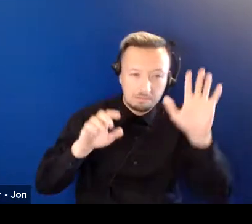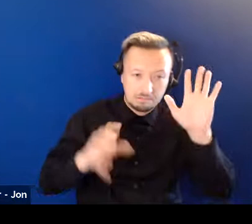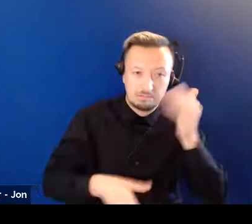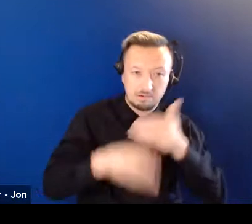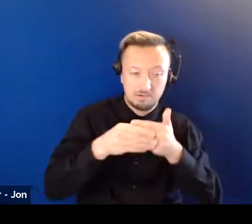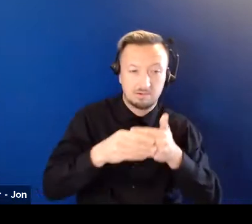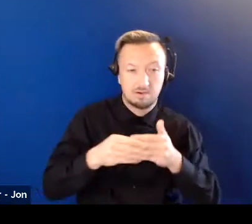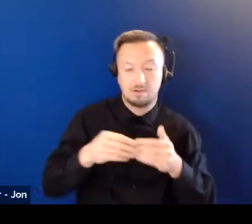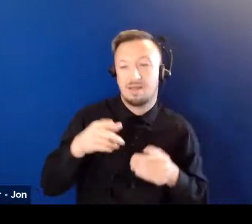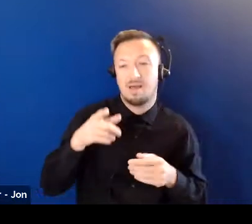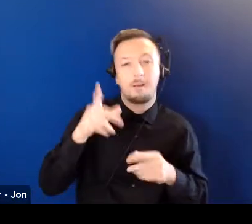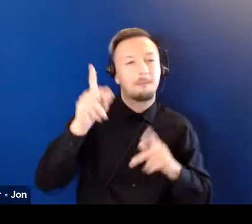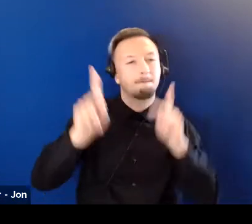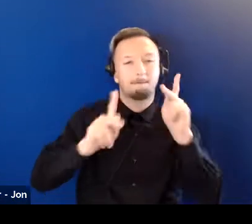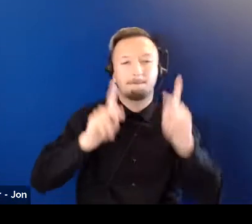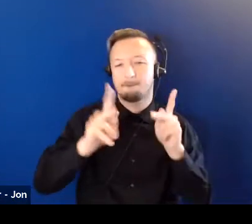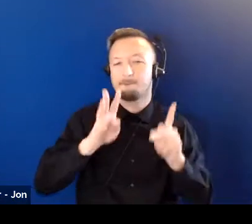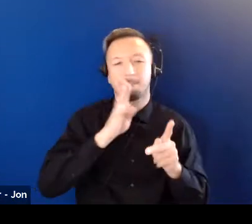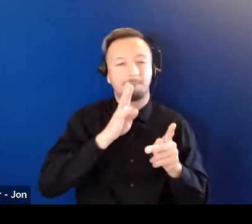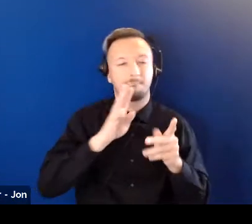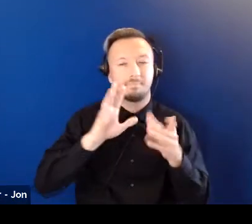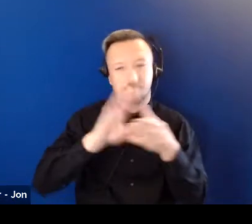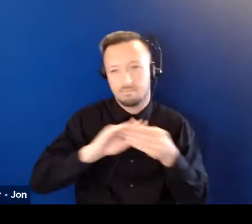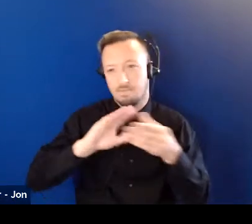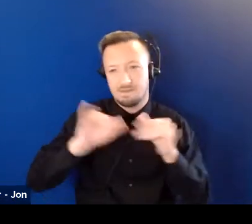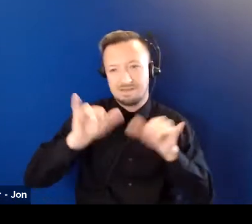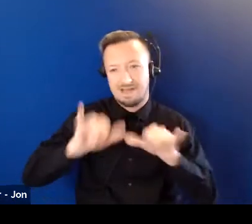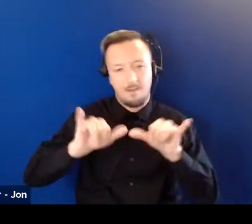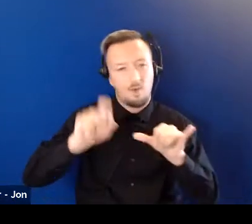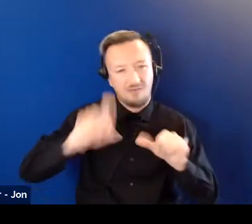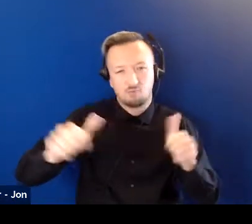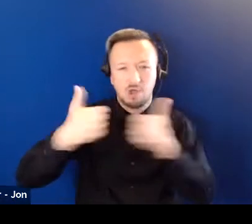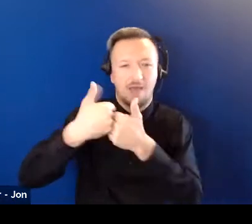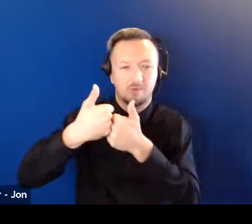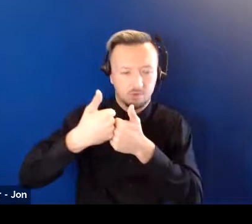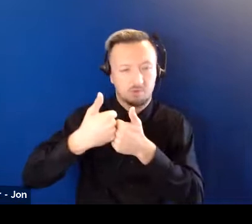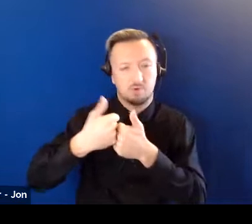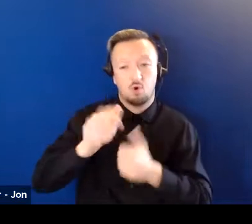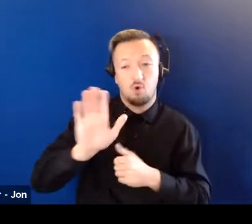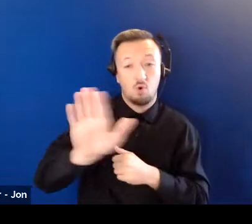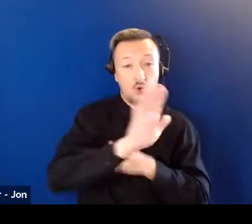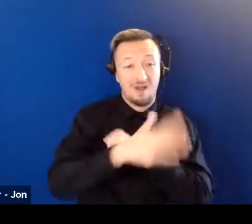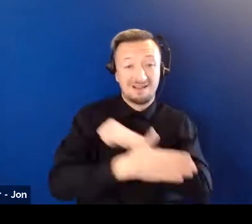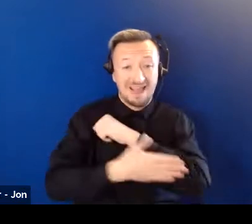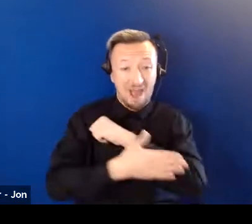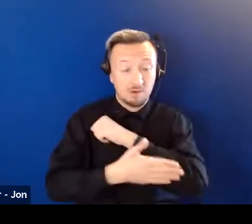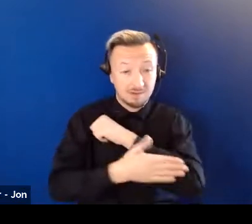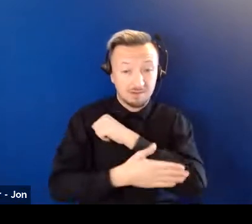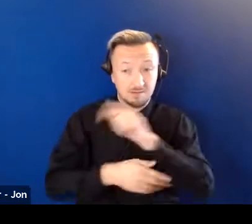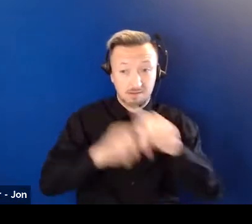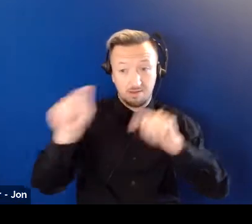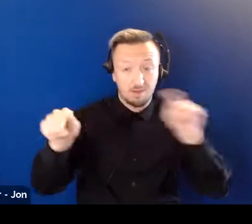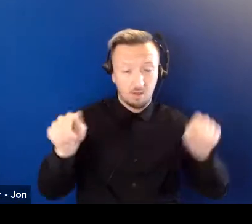you're going to get told that stuff. People are going to get told that stuff, and it's important that we challenge it. Your county Your counties are going to tell you